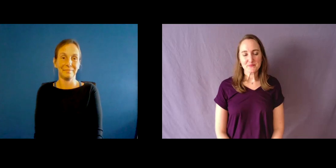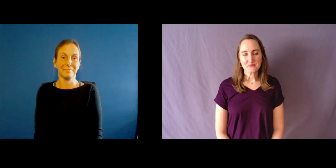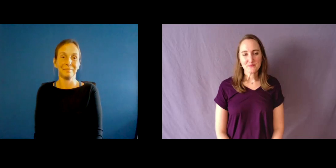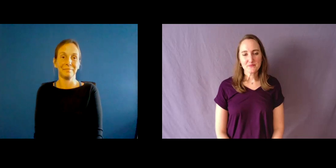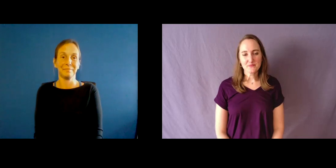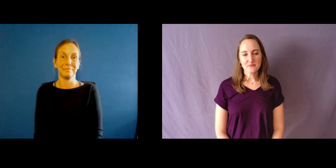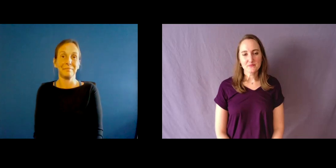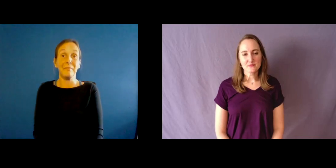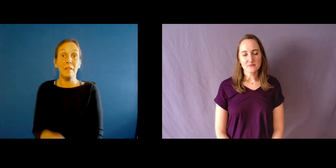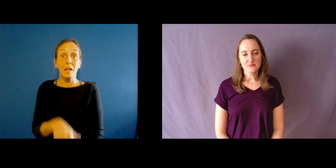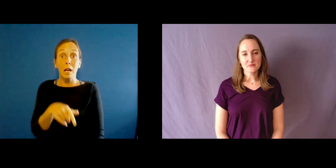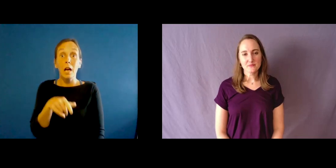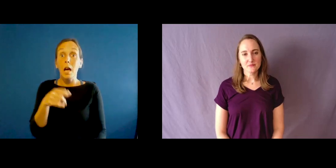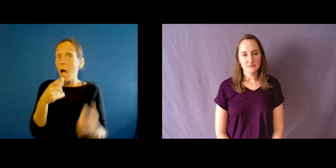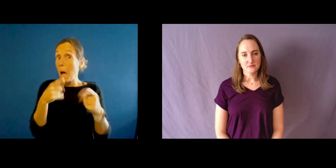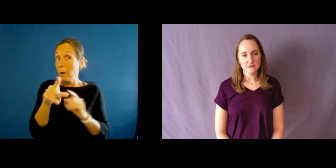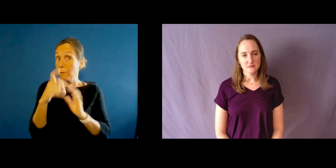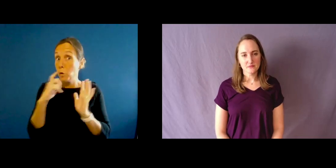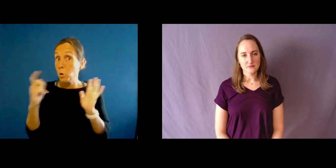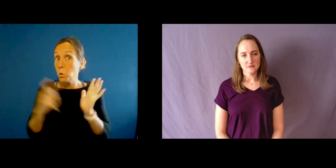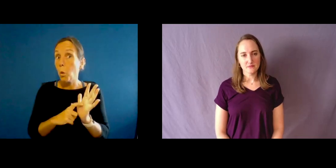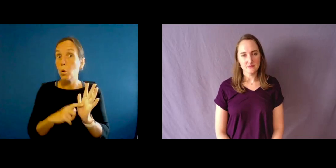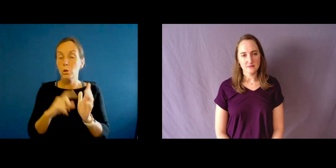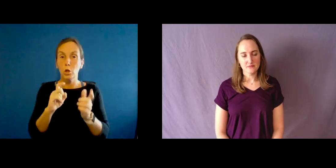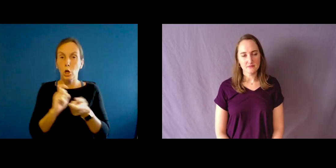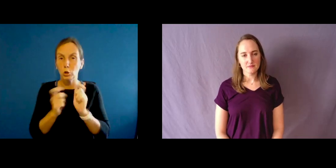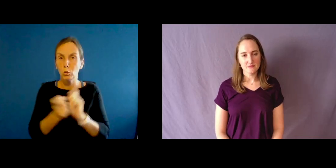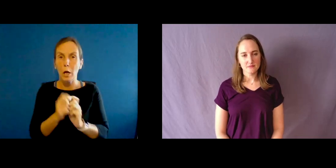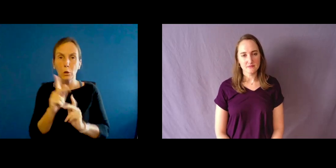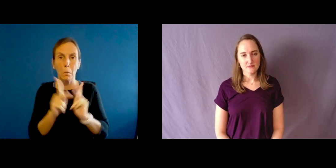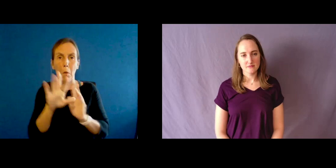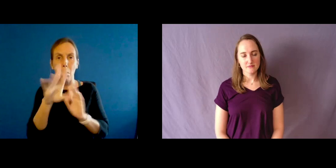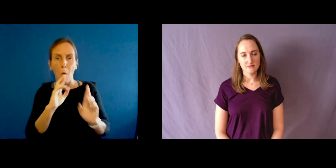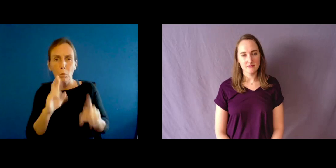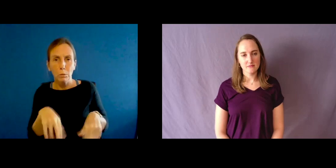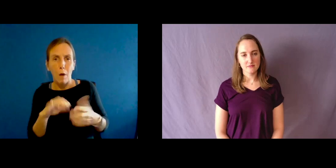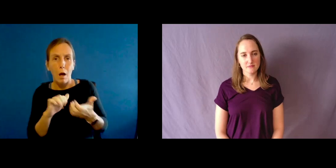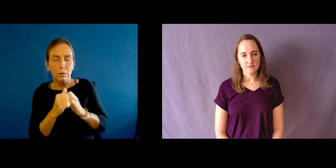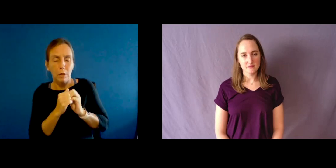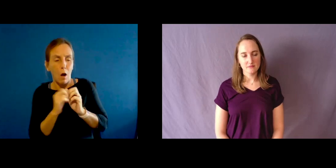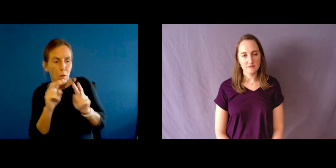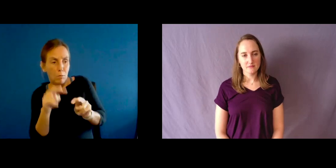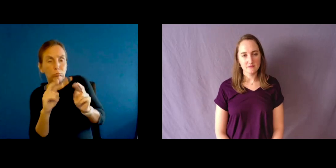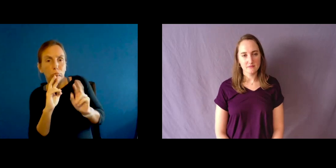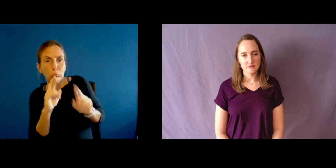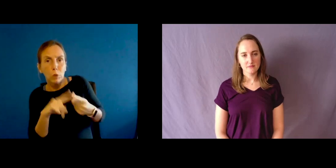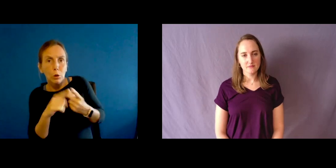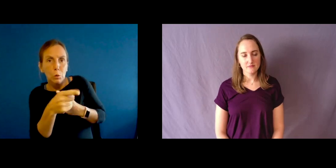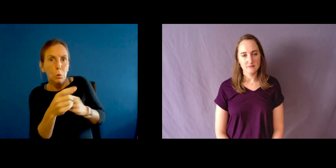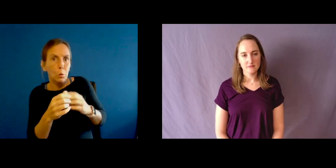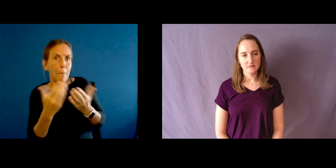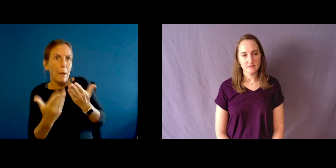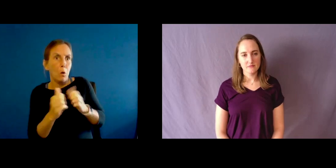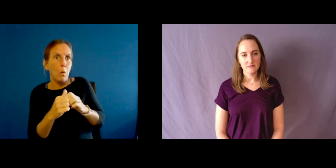You notice a change in the way that people respond to Mr. Breakfast now, and you, like, having with his ears cropped, have